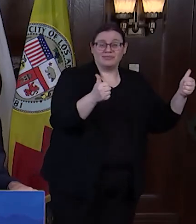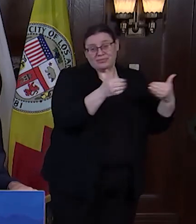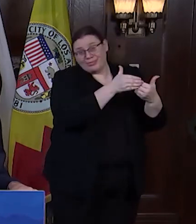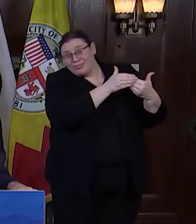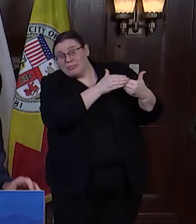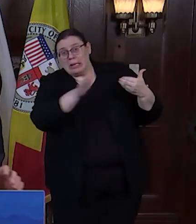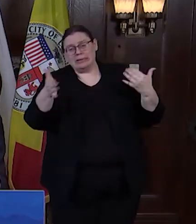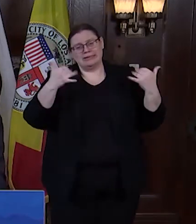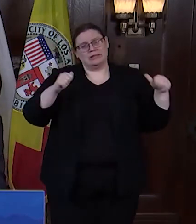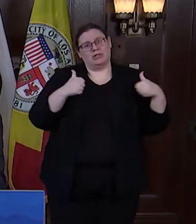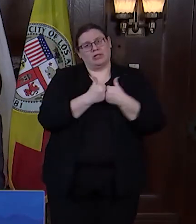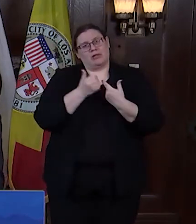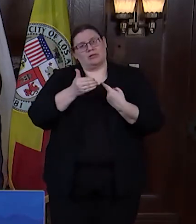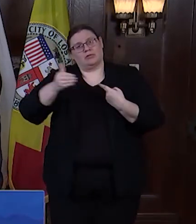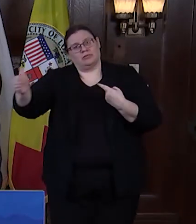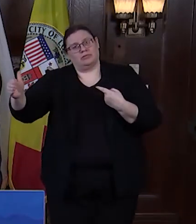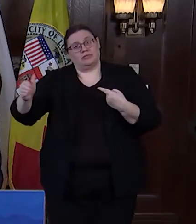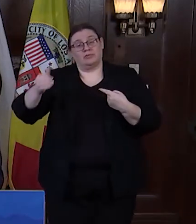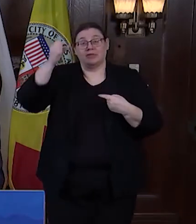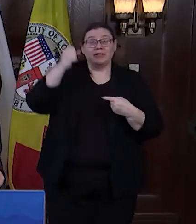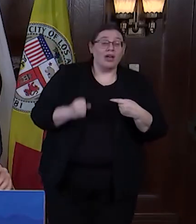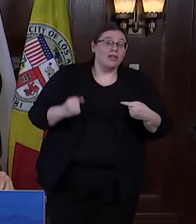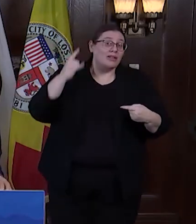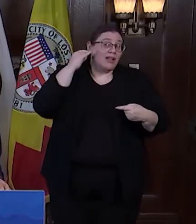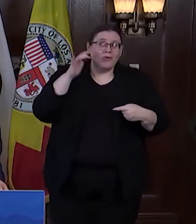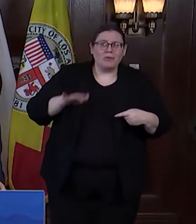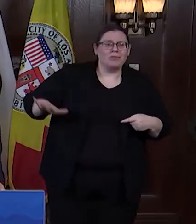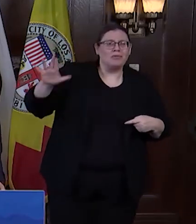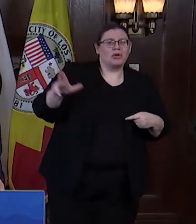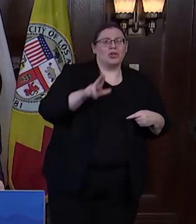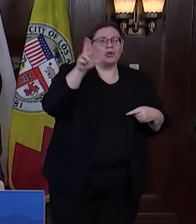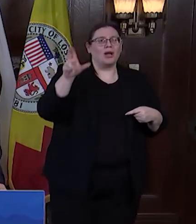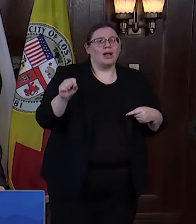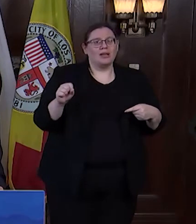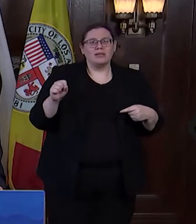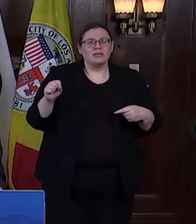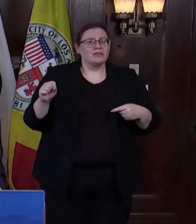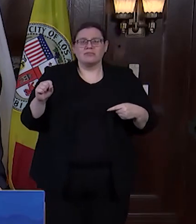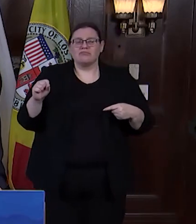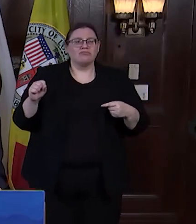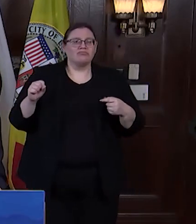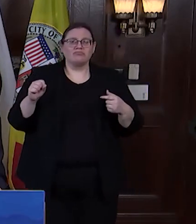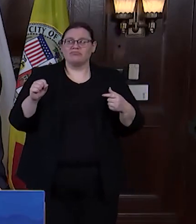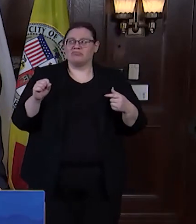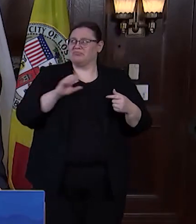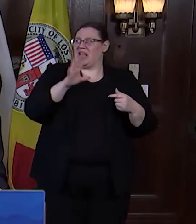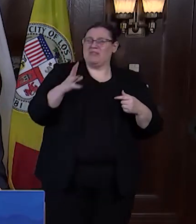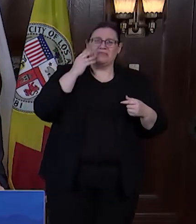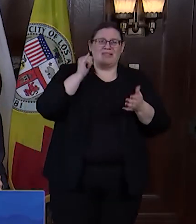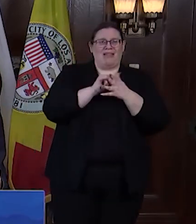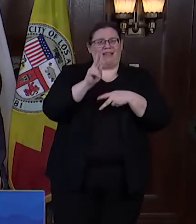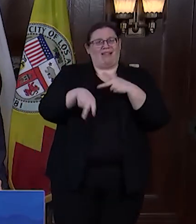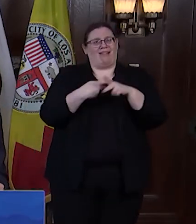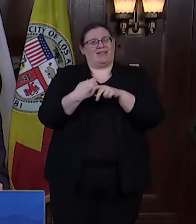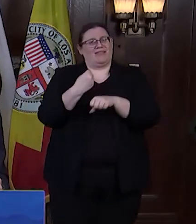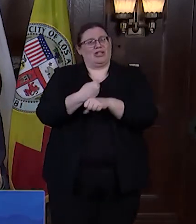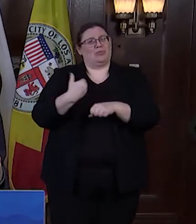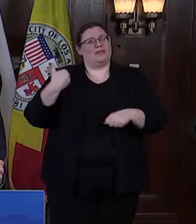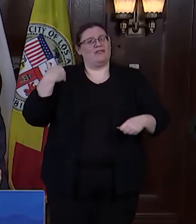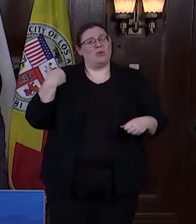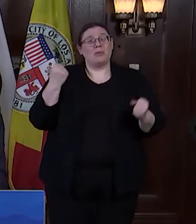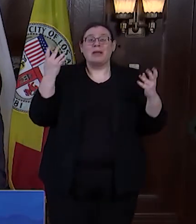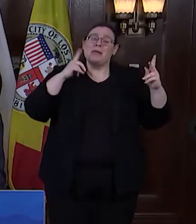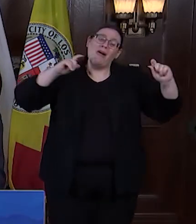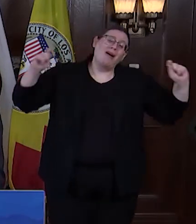ahead. Southern California and across the United States, we've not had a year like this. Many are celebrating